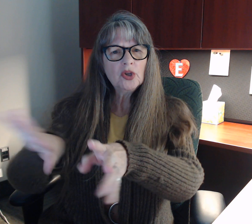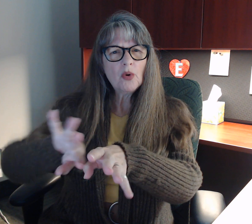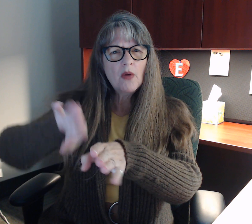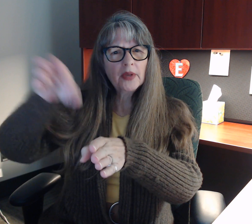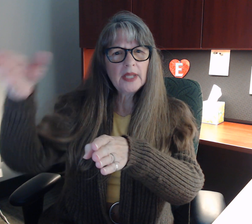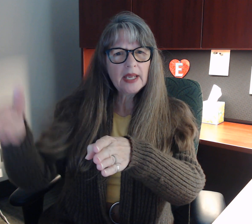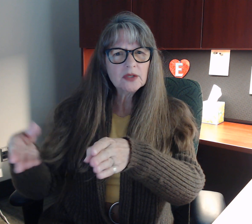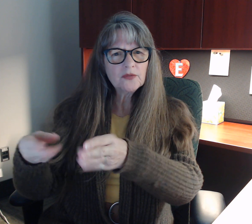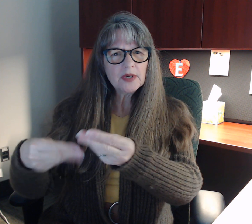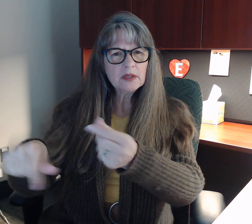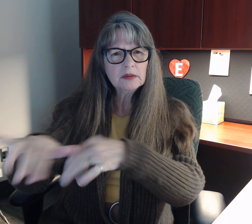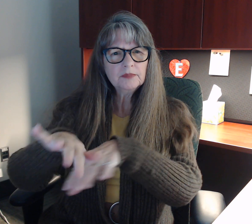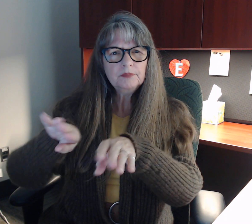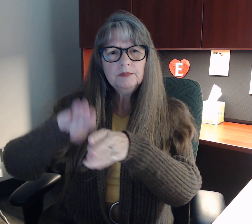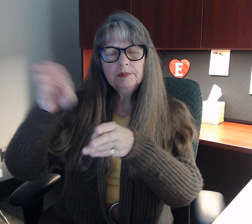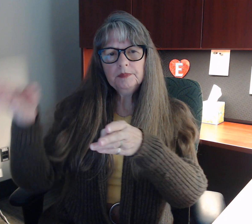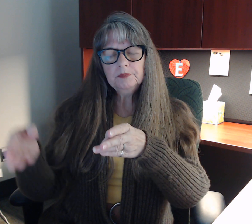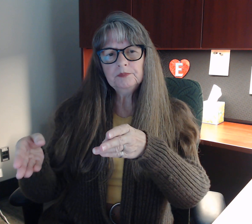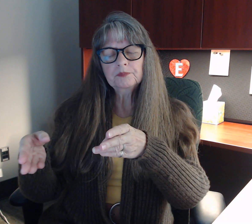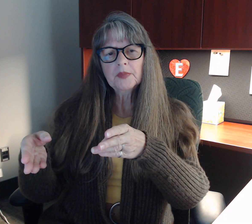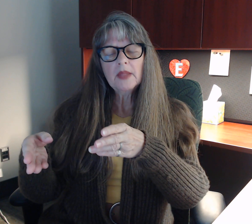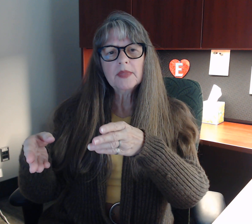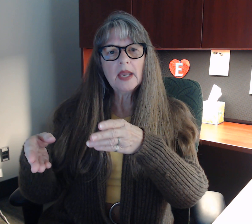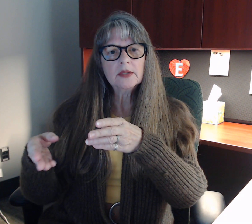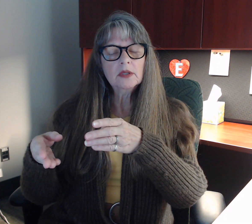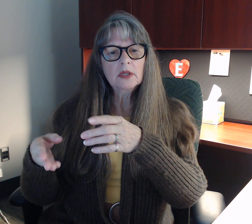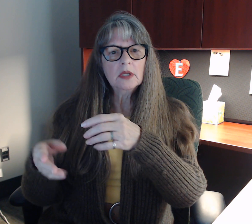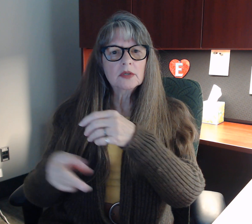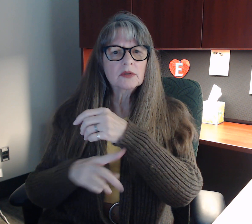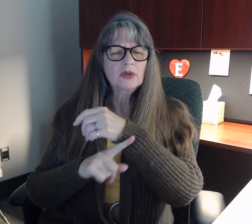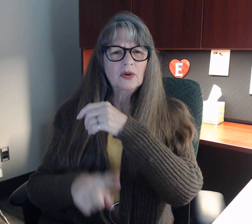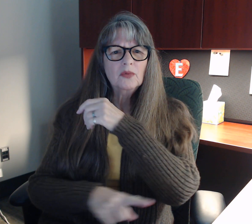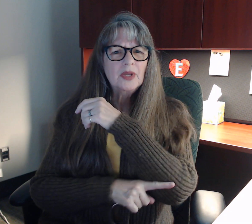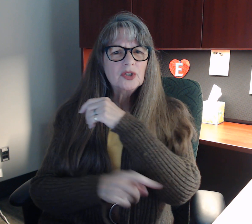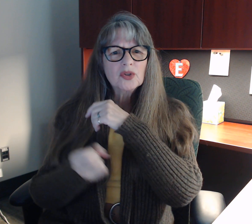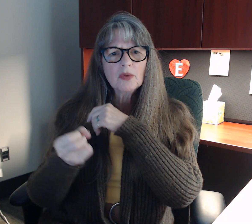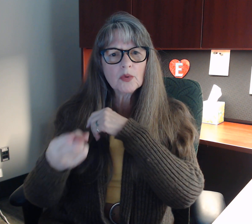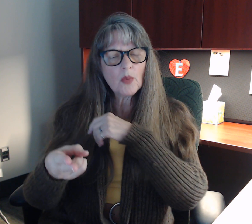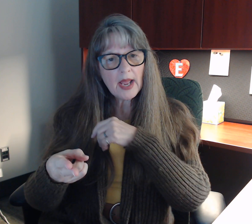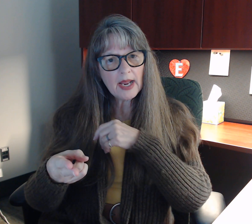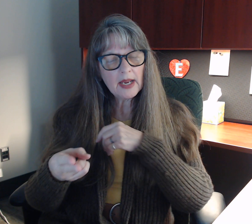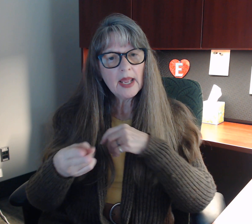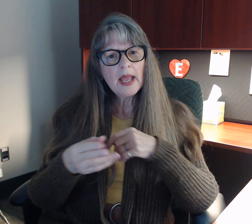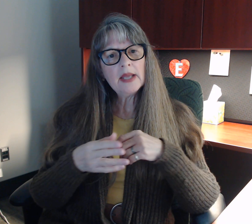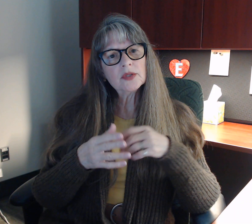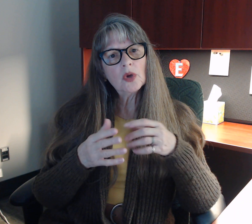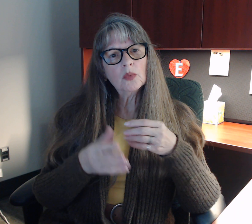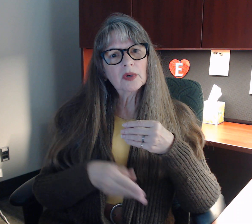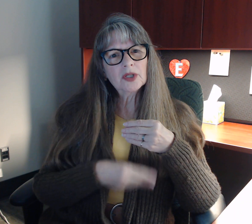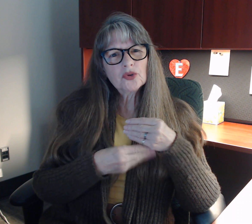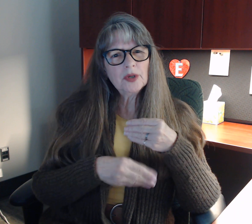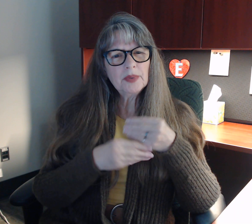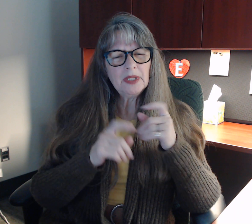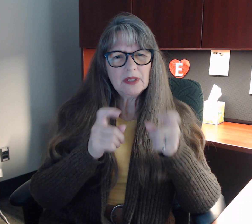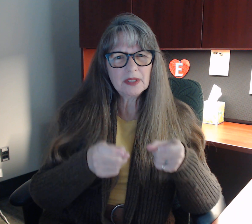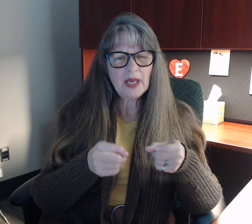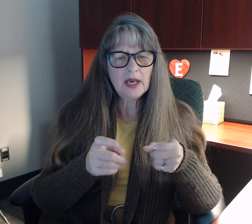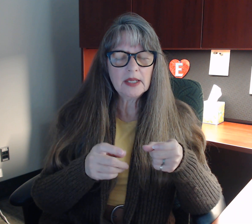on the landfill that is, they just throw it away. And so we're contributing to that